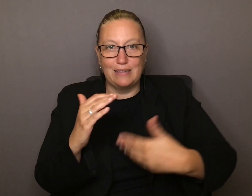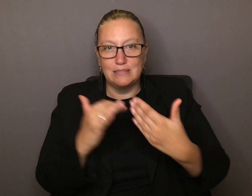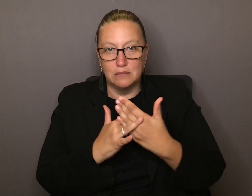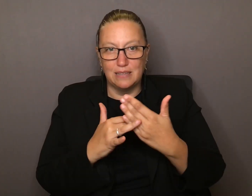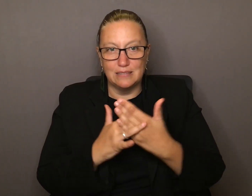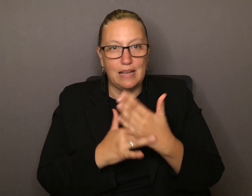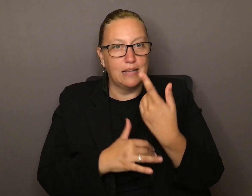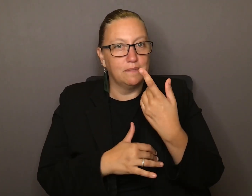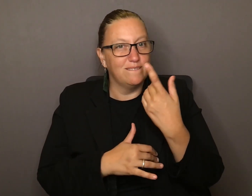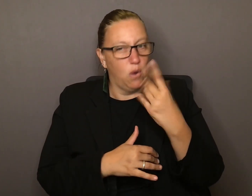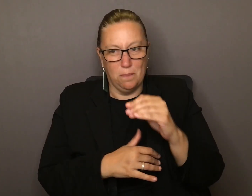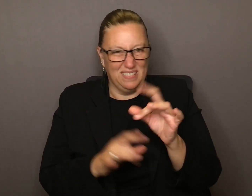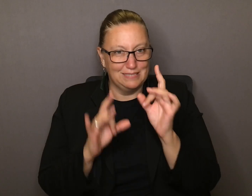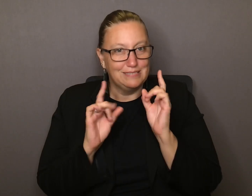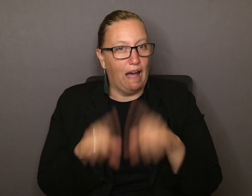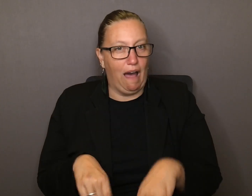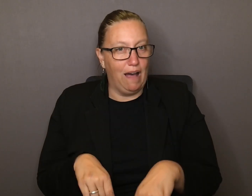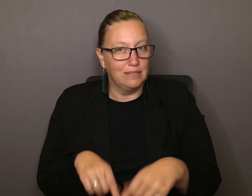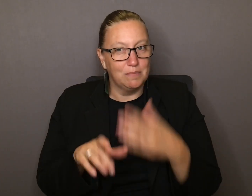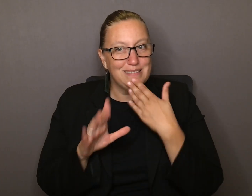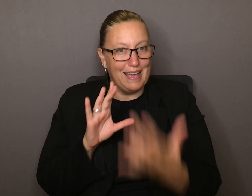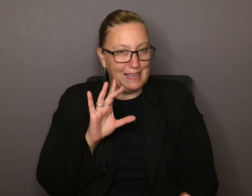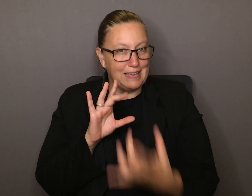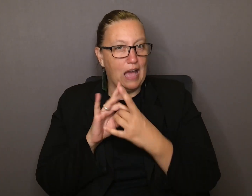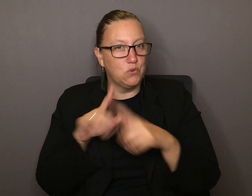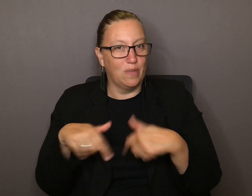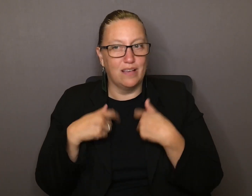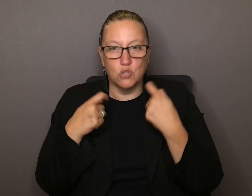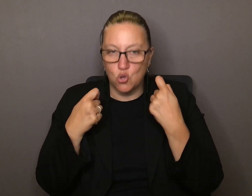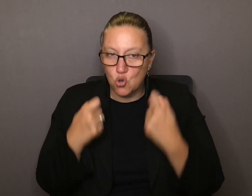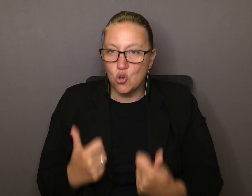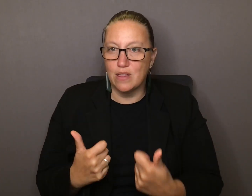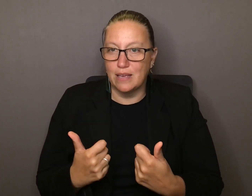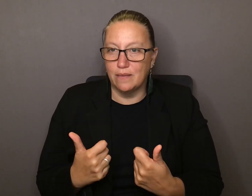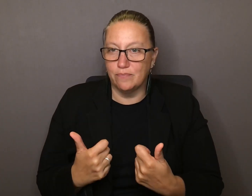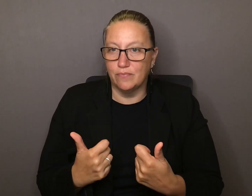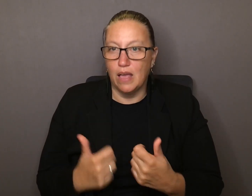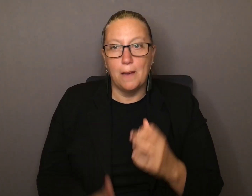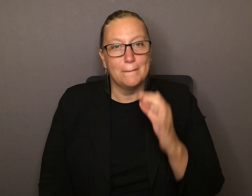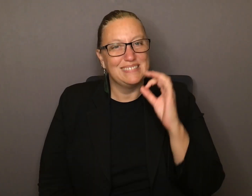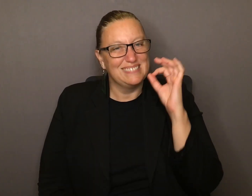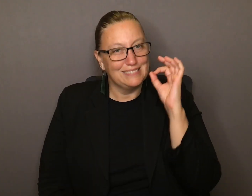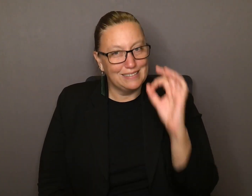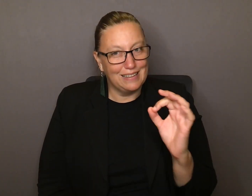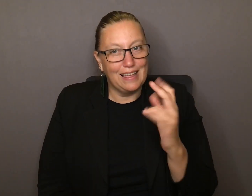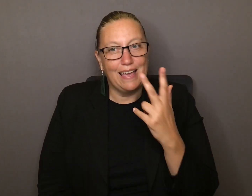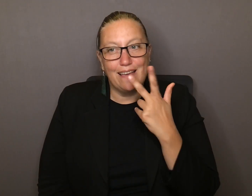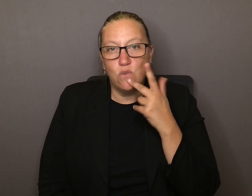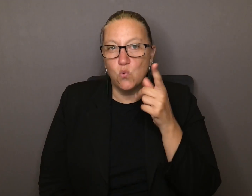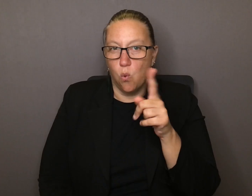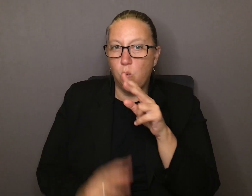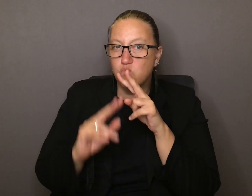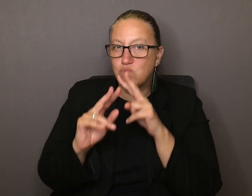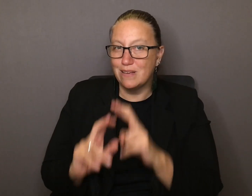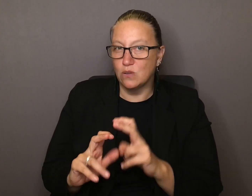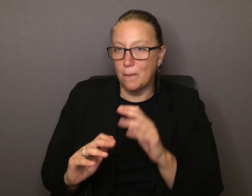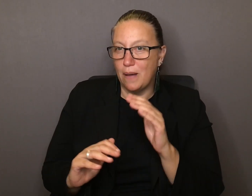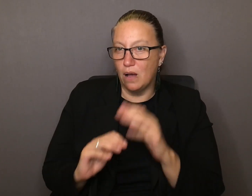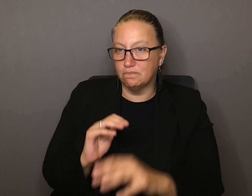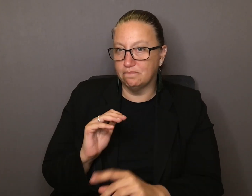to engage with us early, as I've heard other speakers say, and particularly if your research involves the design